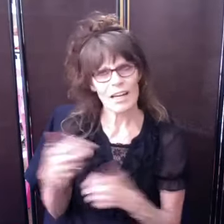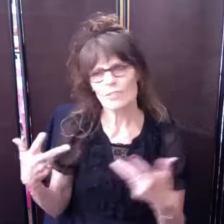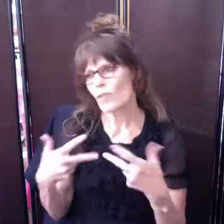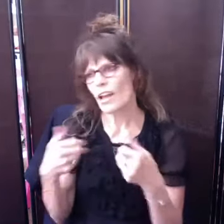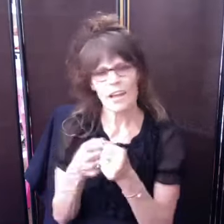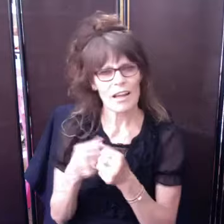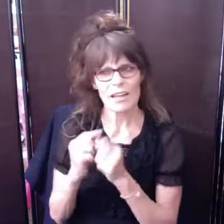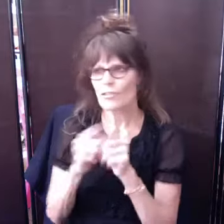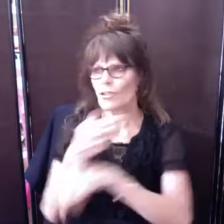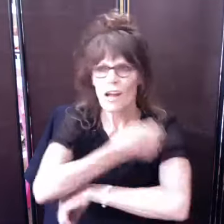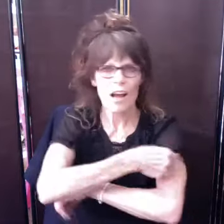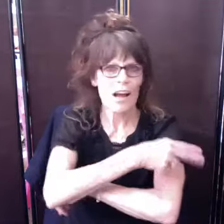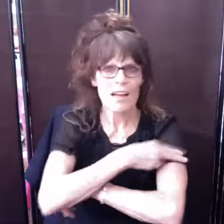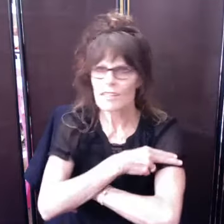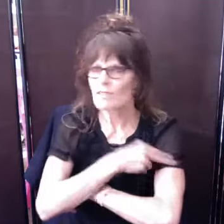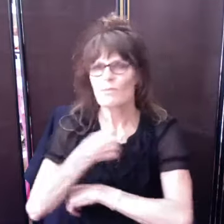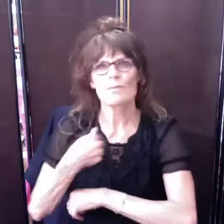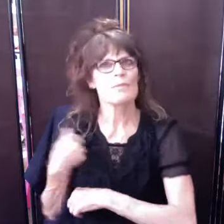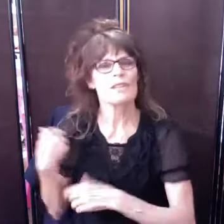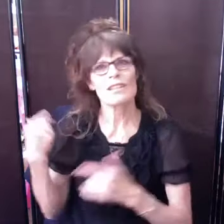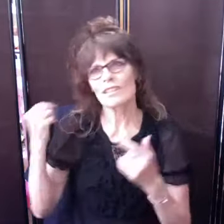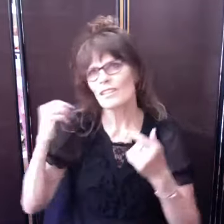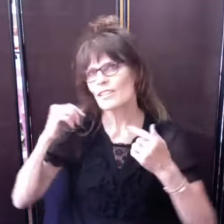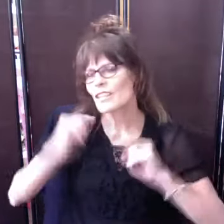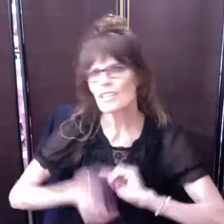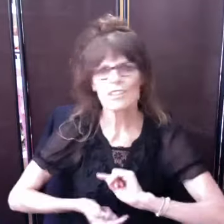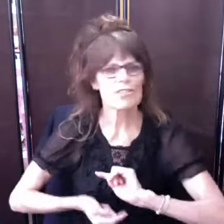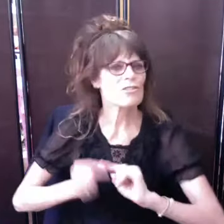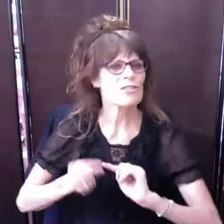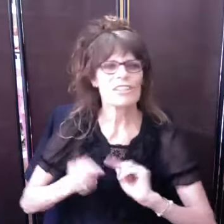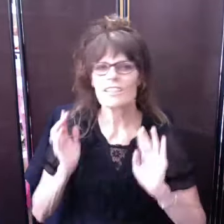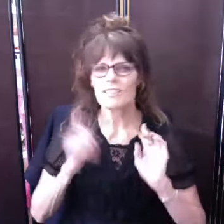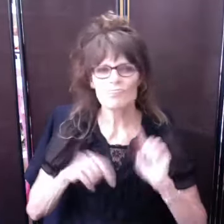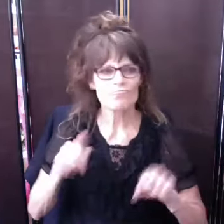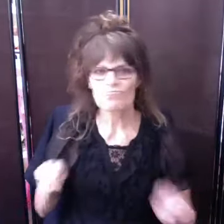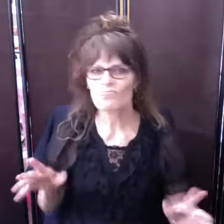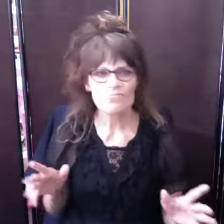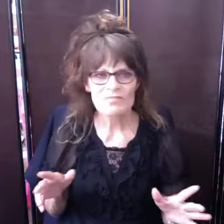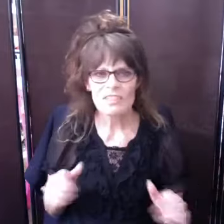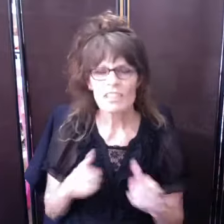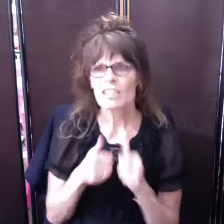abrasions, contusions, trying to hang pictures, I break my arm, right? Trying to change a flat tire, I break my